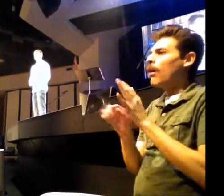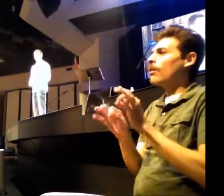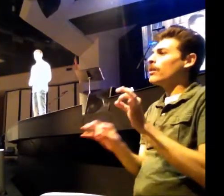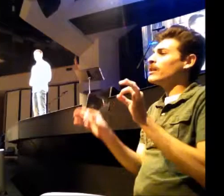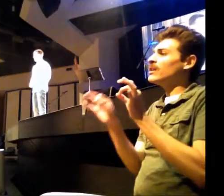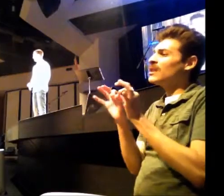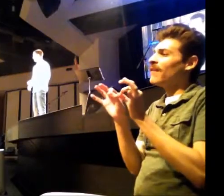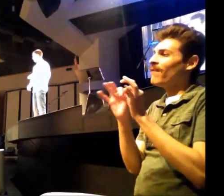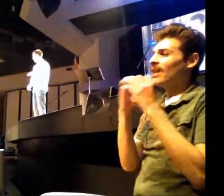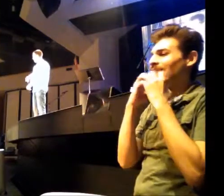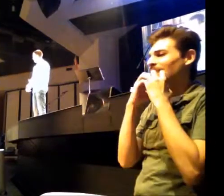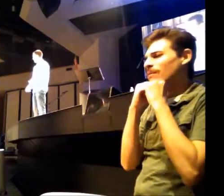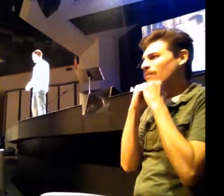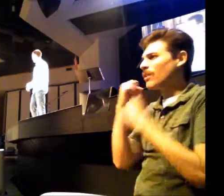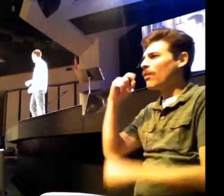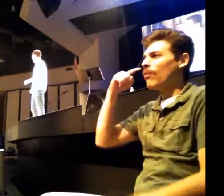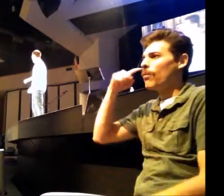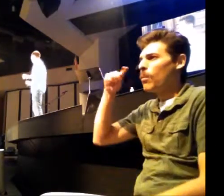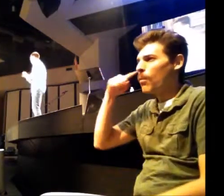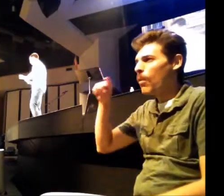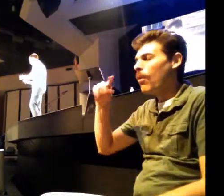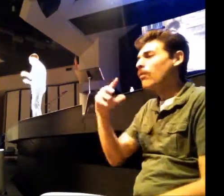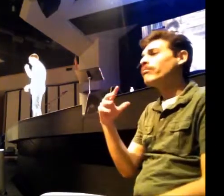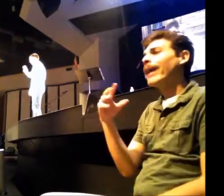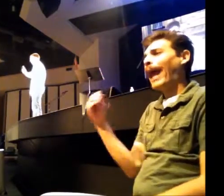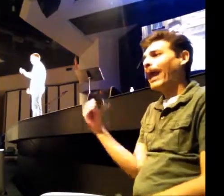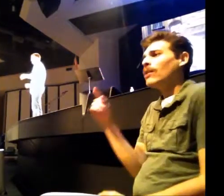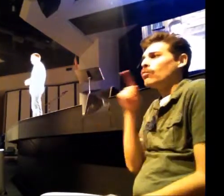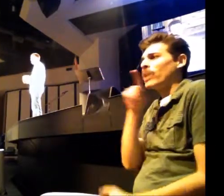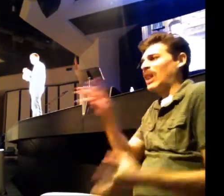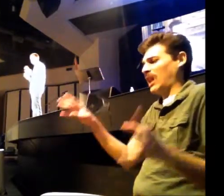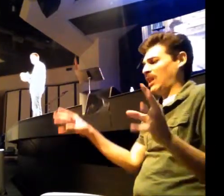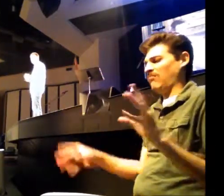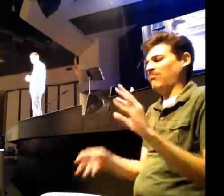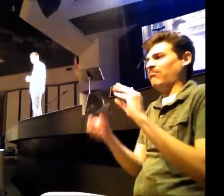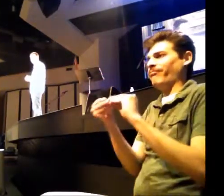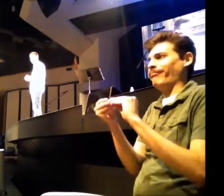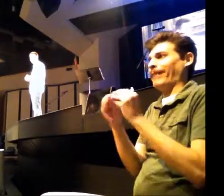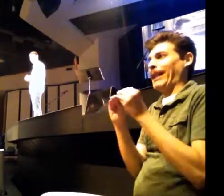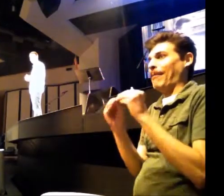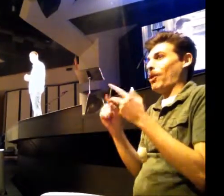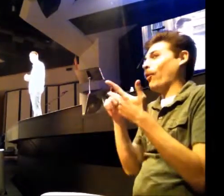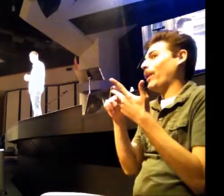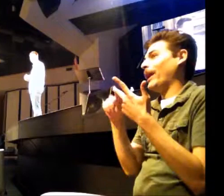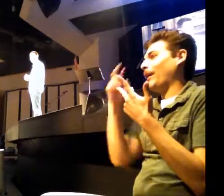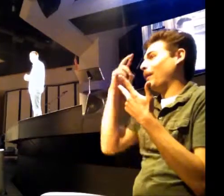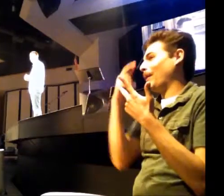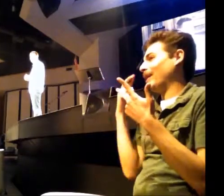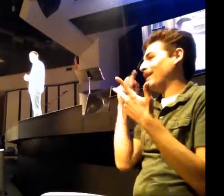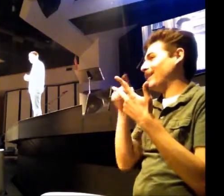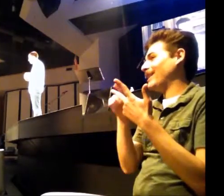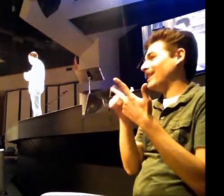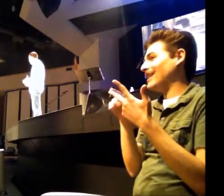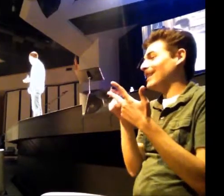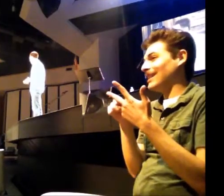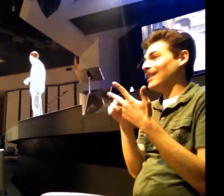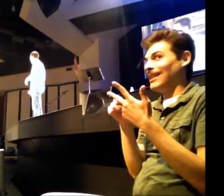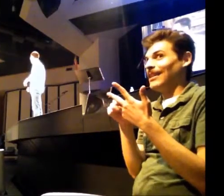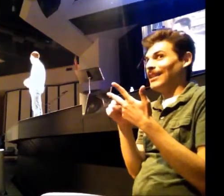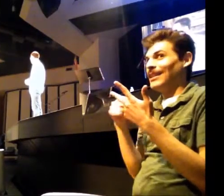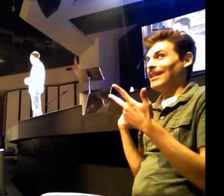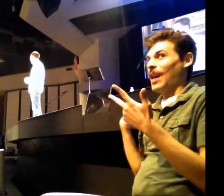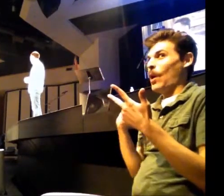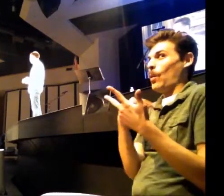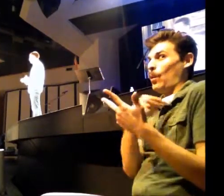it possessed for the Jewish people and why God did that. But ultimately, number three, and here's the big reason for us, it's that we would